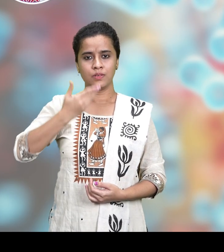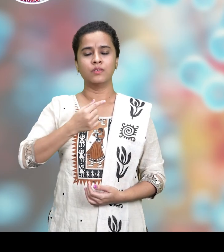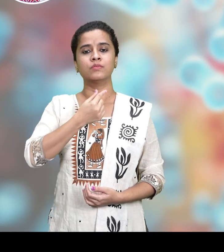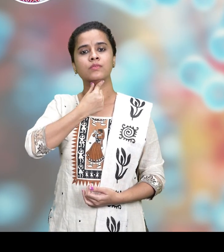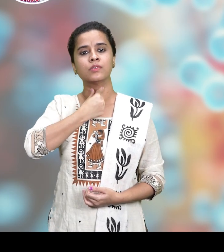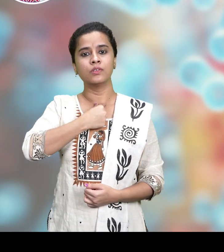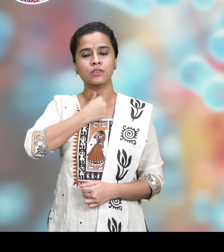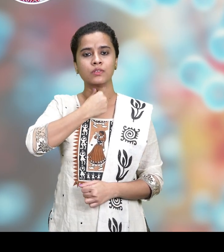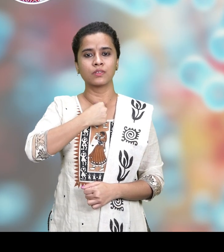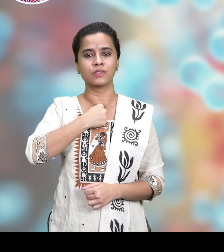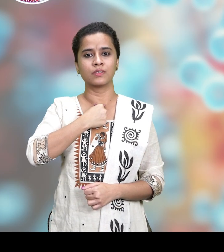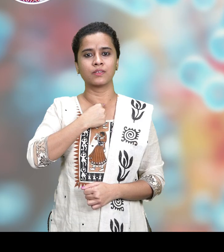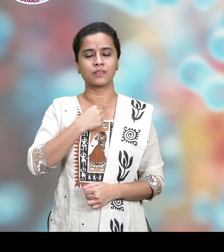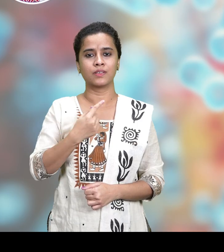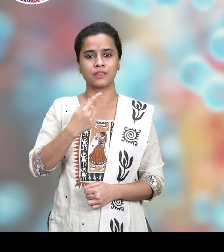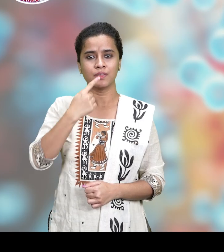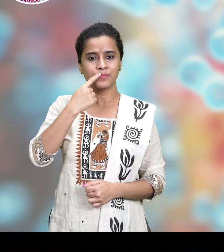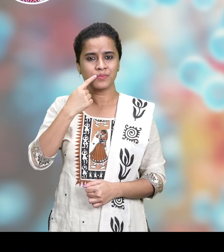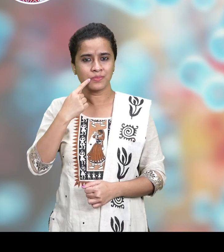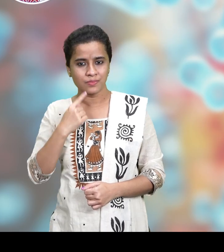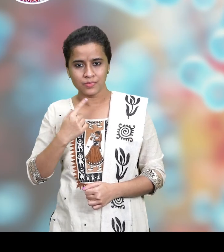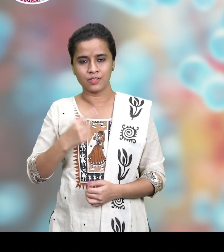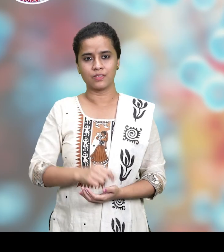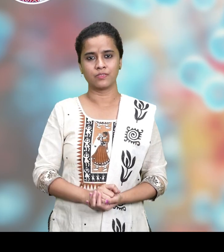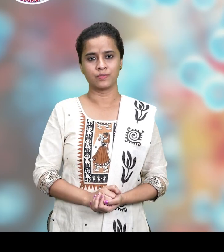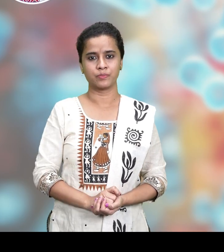throat and saliva.